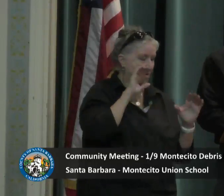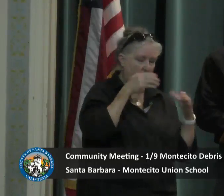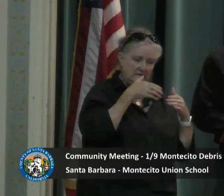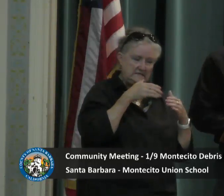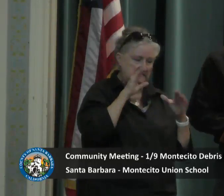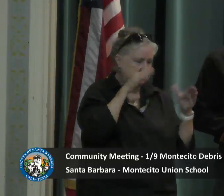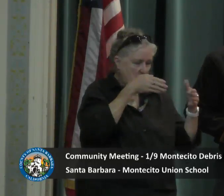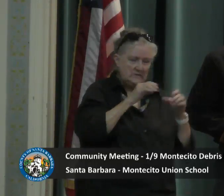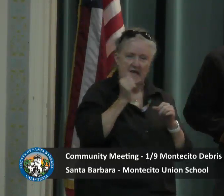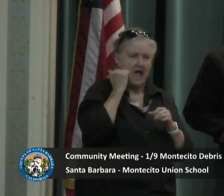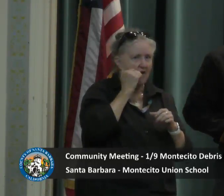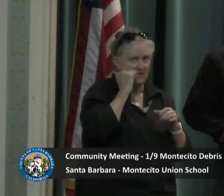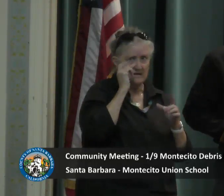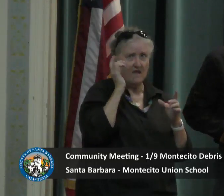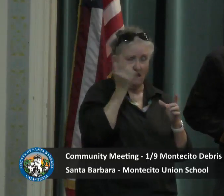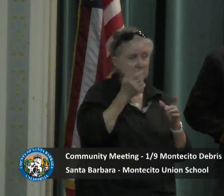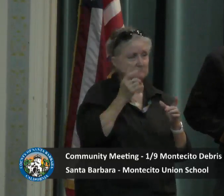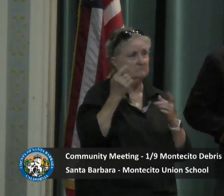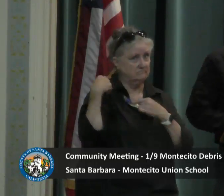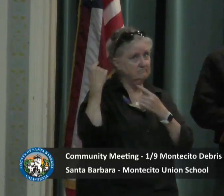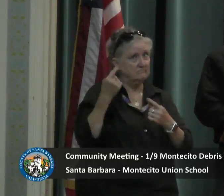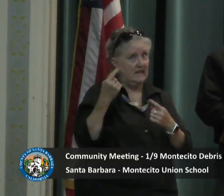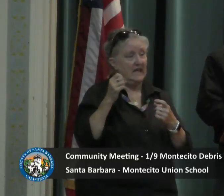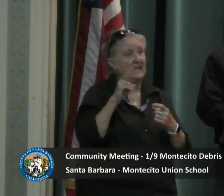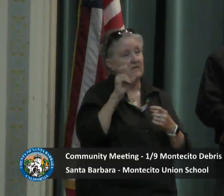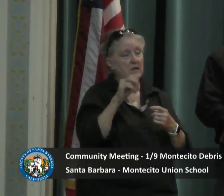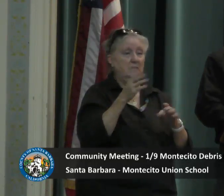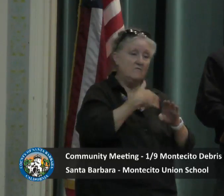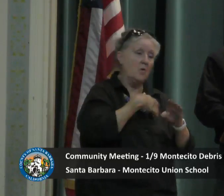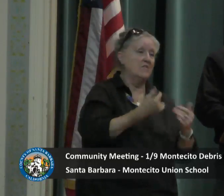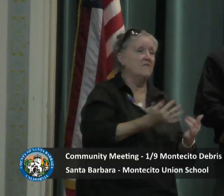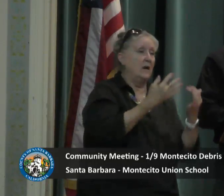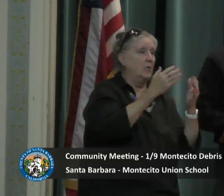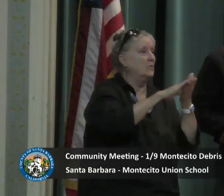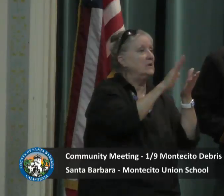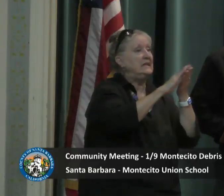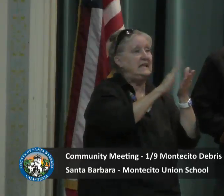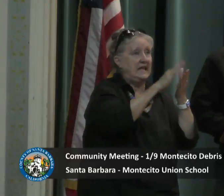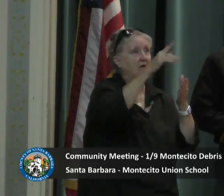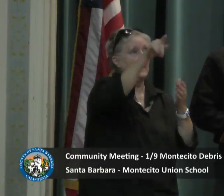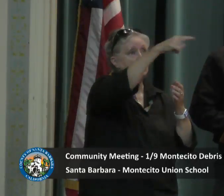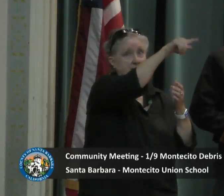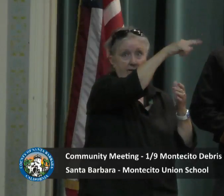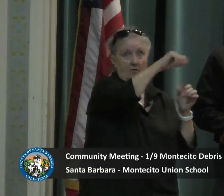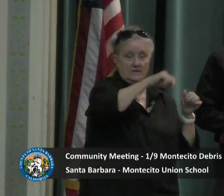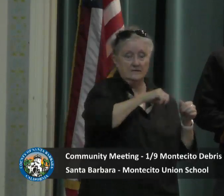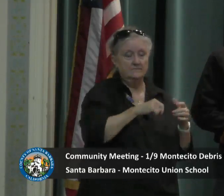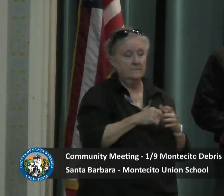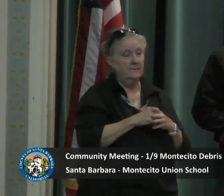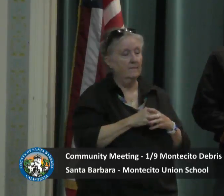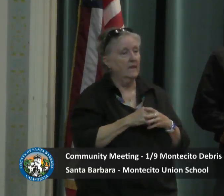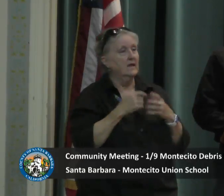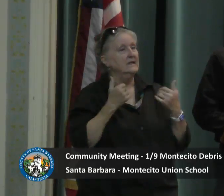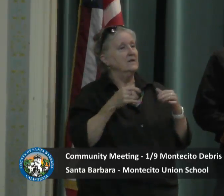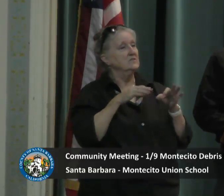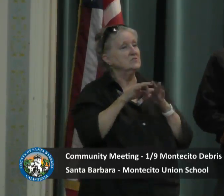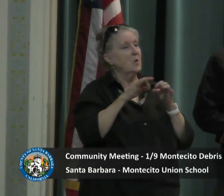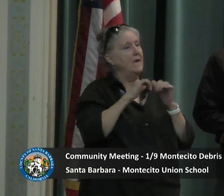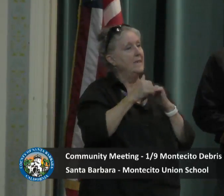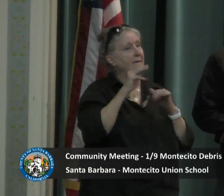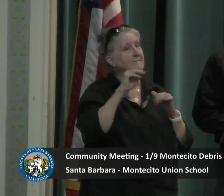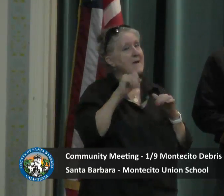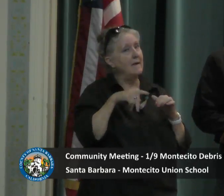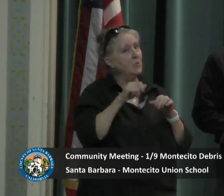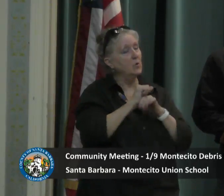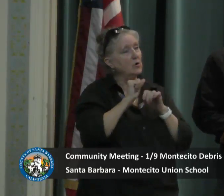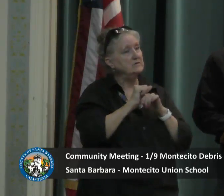and has been even before the fire when we were cleaning out those basins. Let me describe how the map works